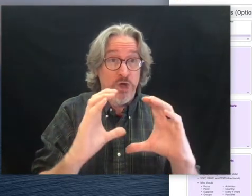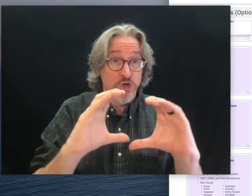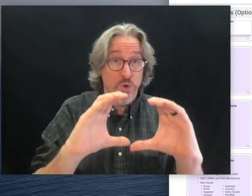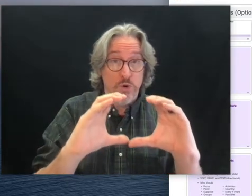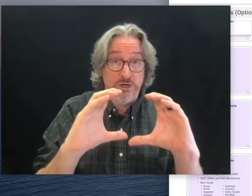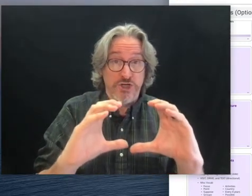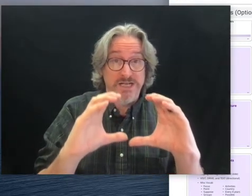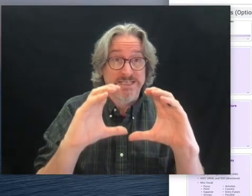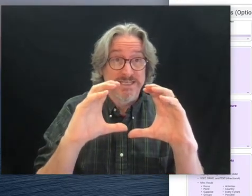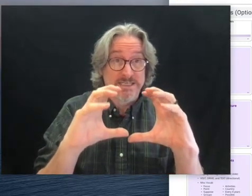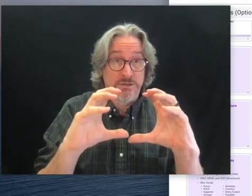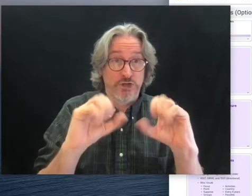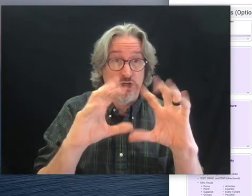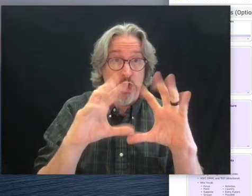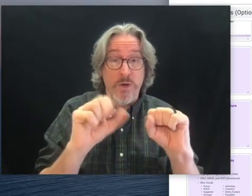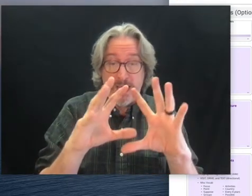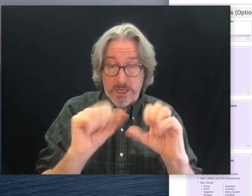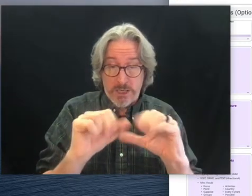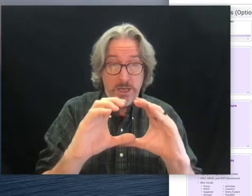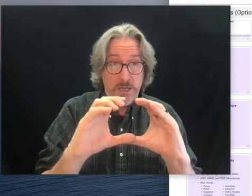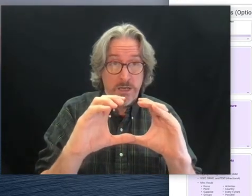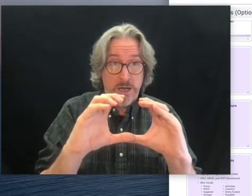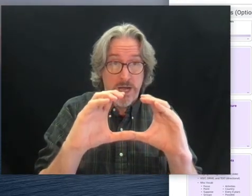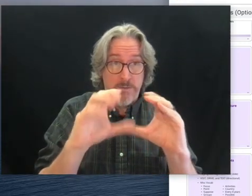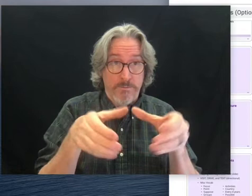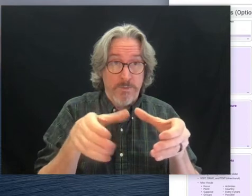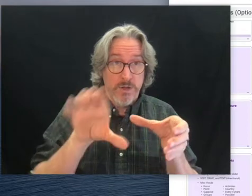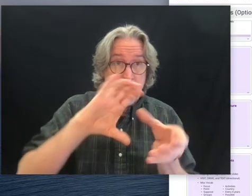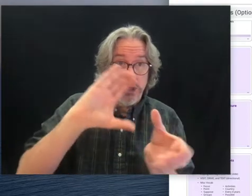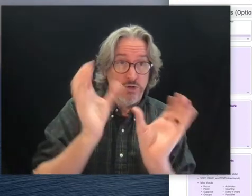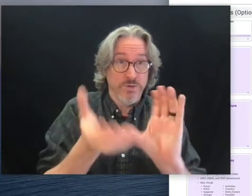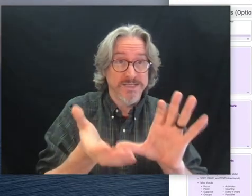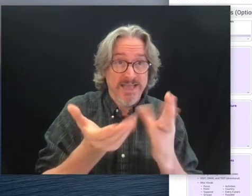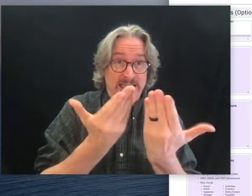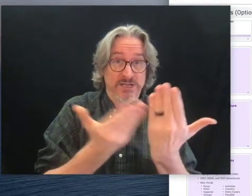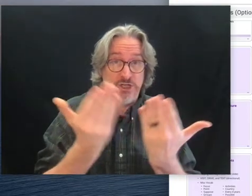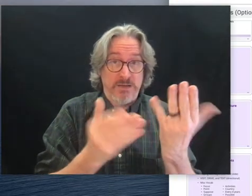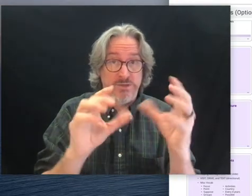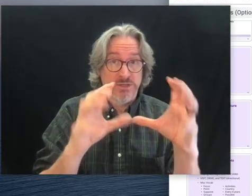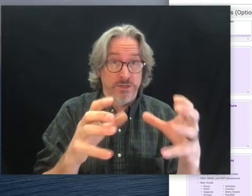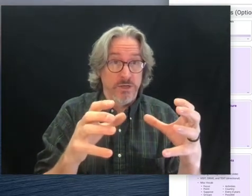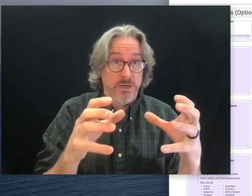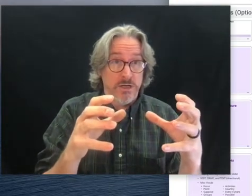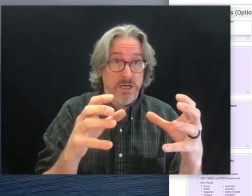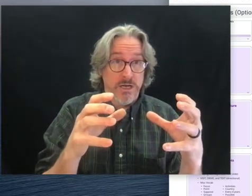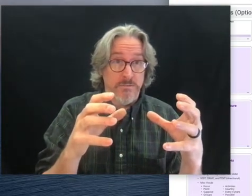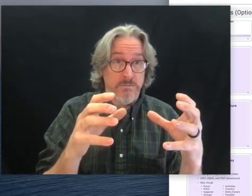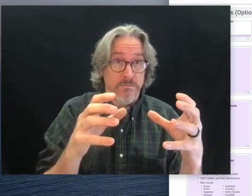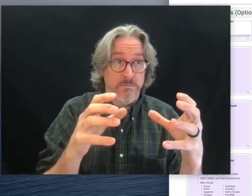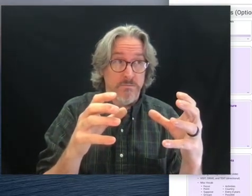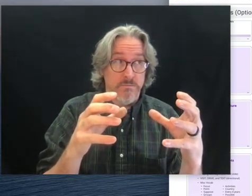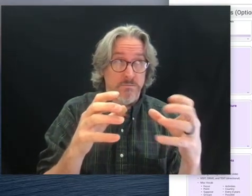vocab. You are just showing, you're using the hand shapes